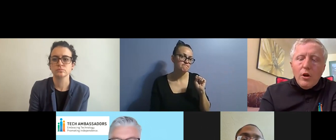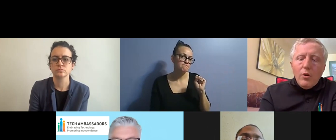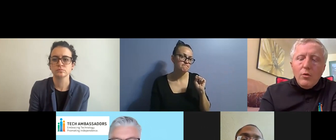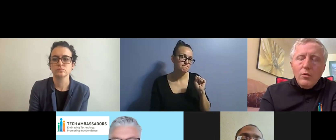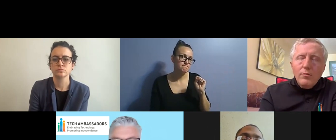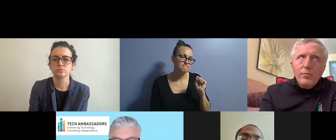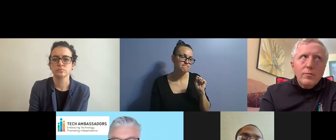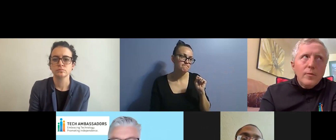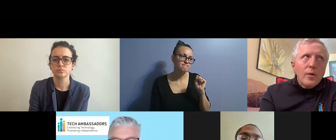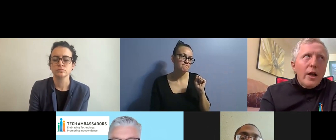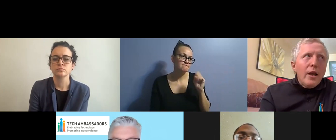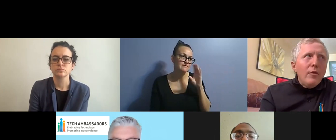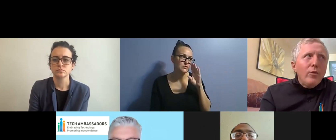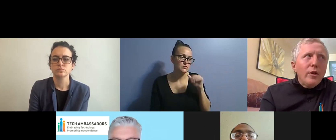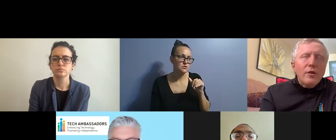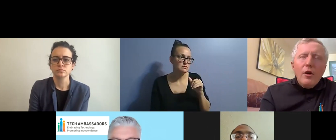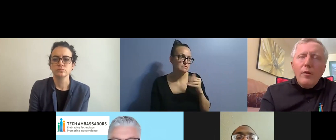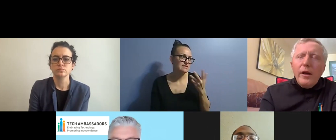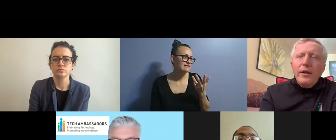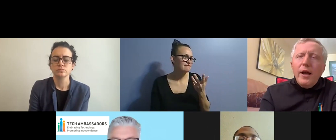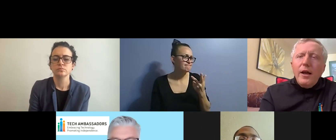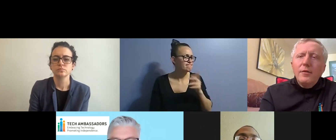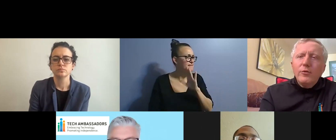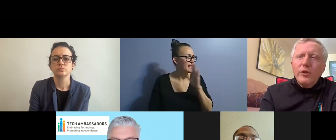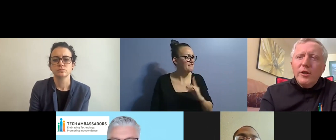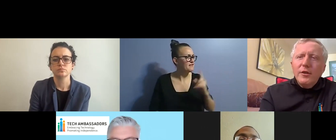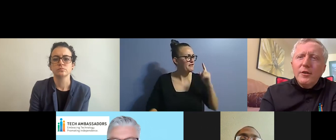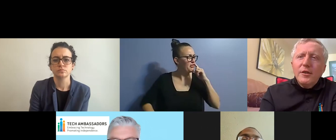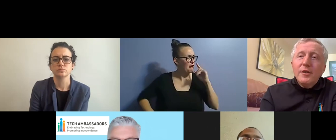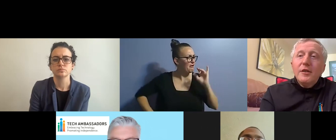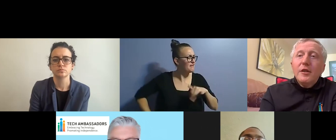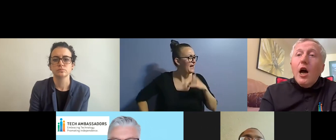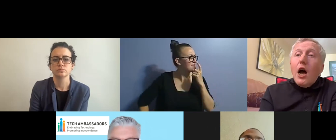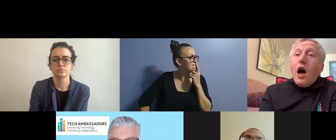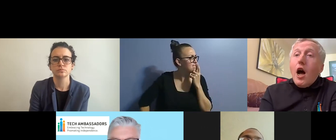You know, I haven't really thought about that, really.